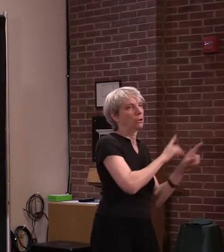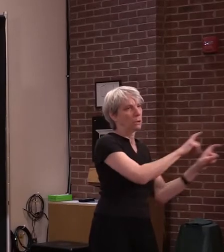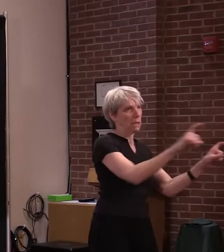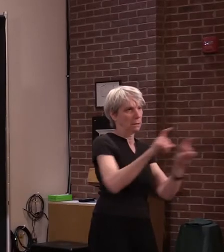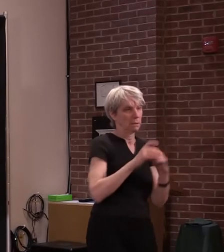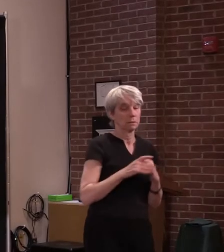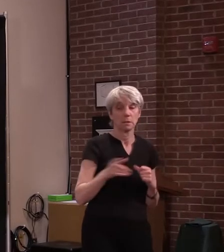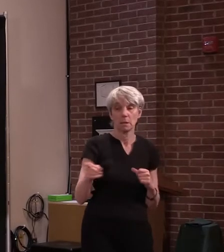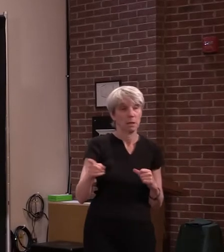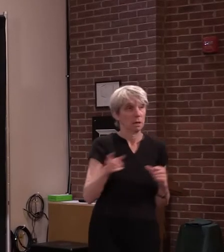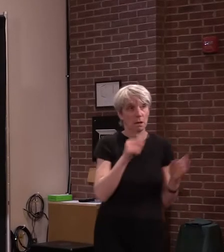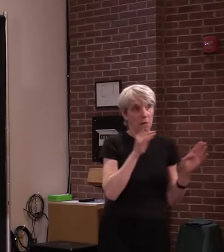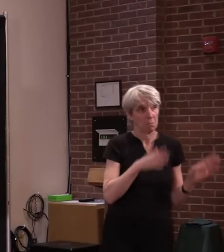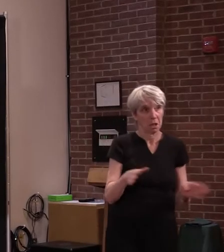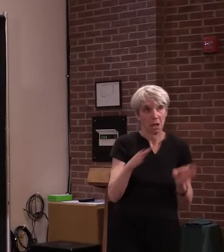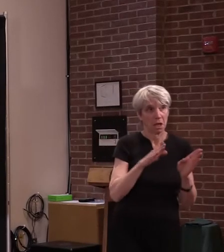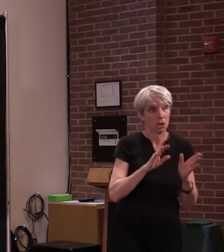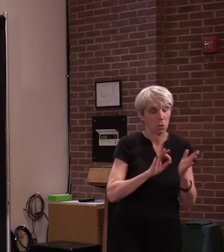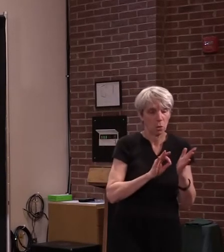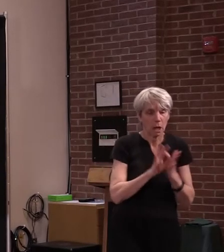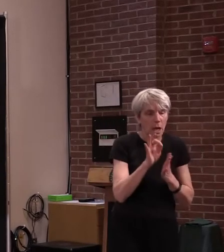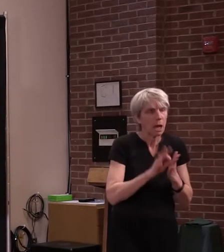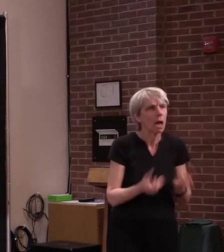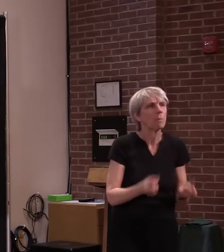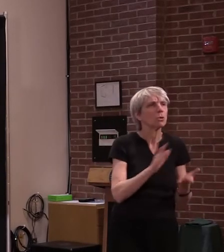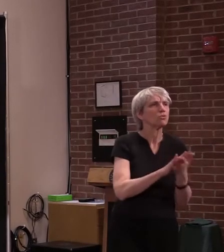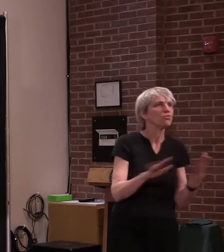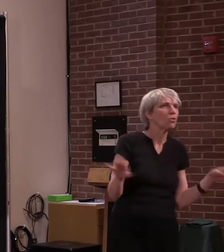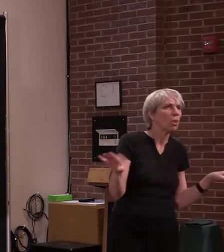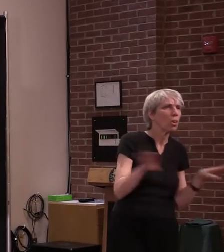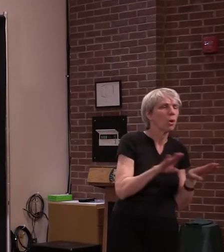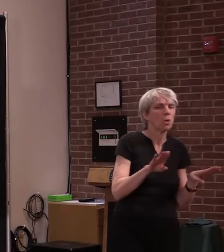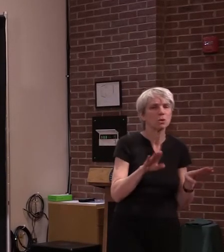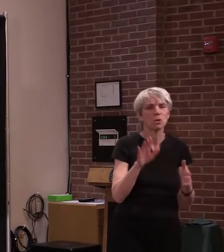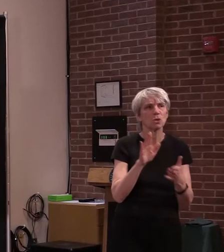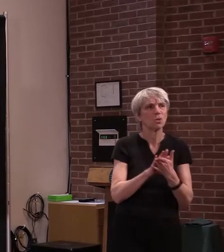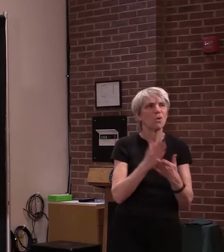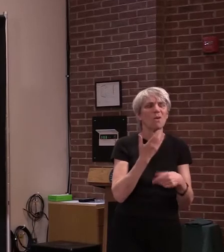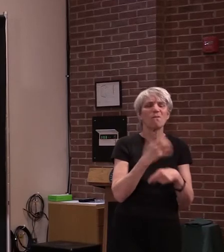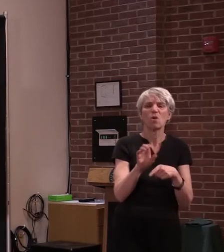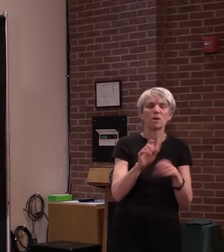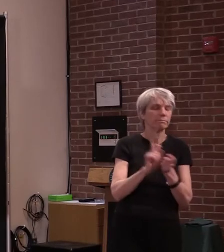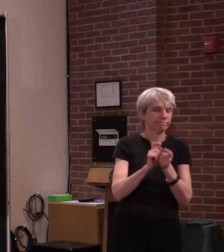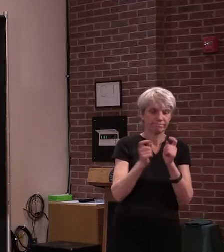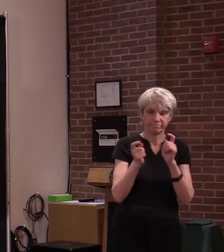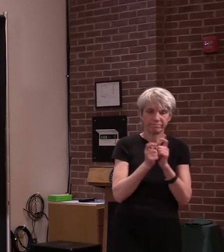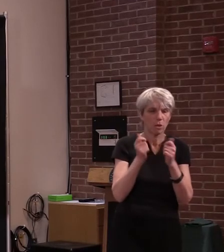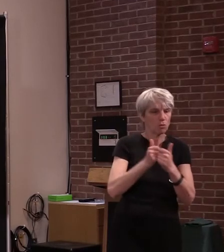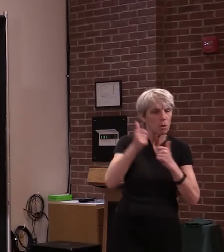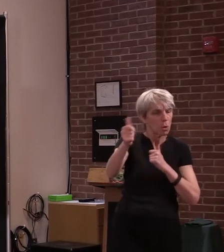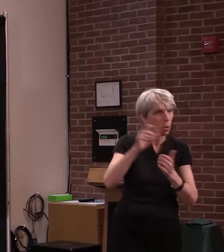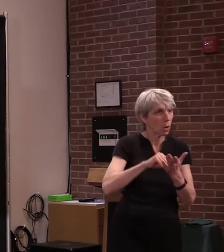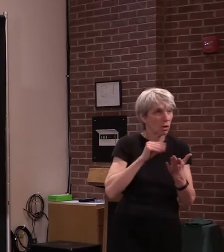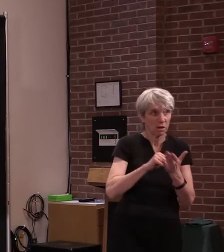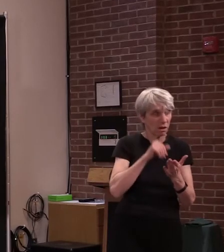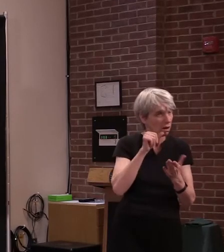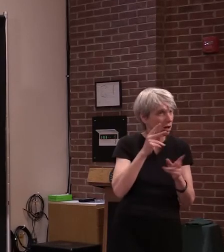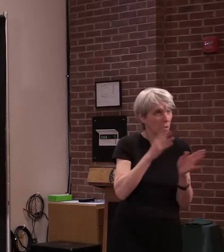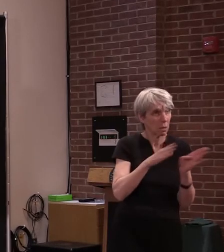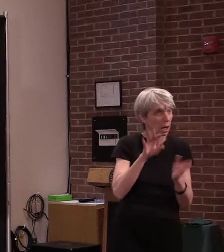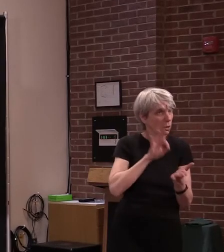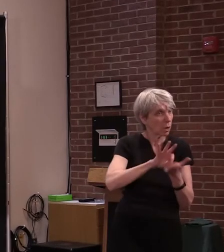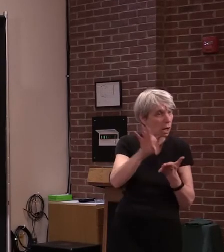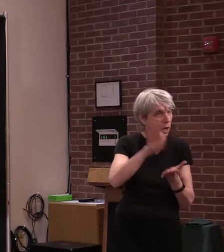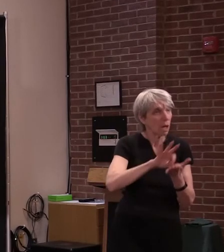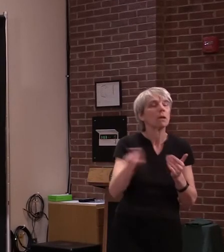any data on closures or the number of schools that were forced to go to remote because of COVID issues? Actually, we are going to stand up a